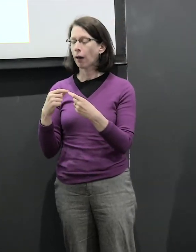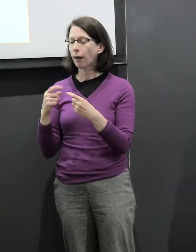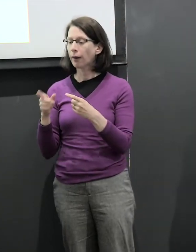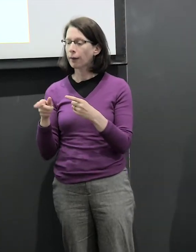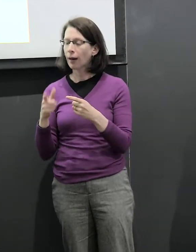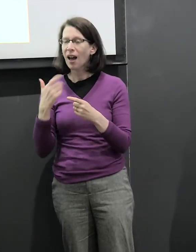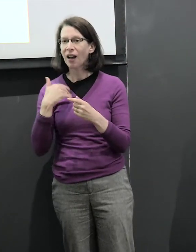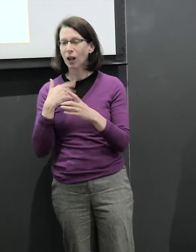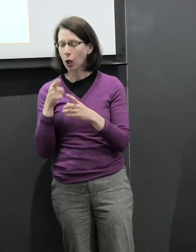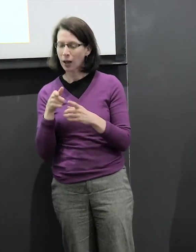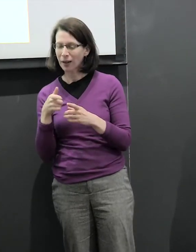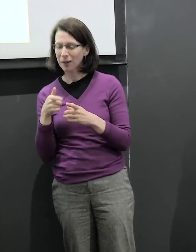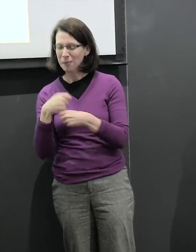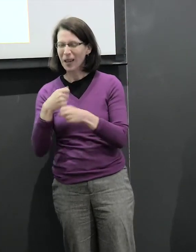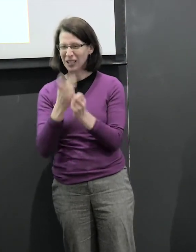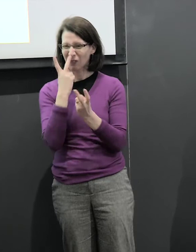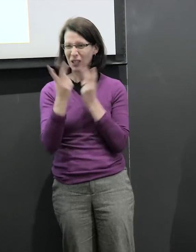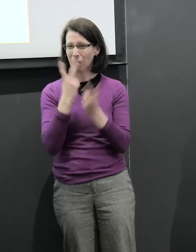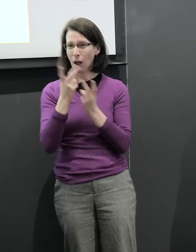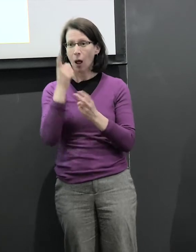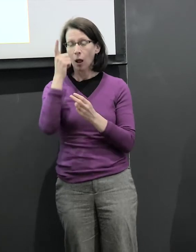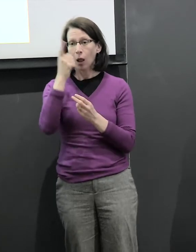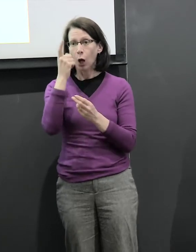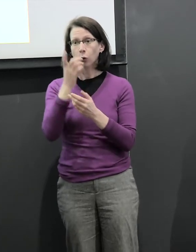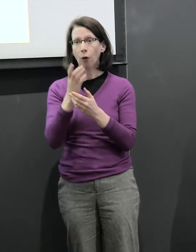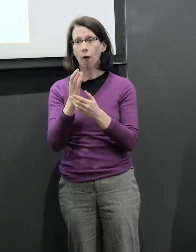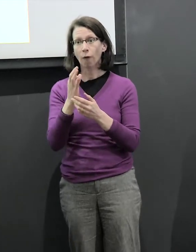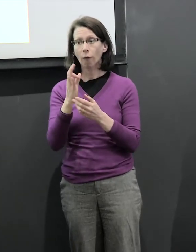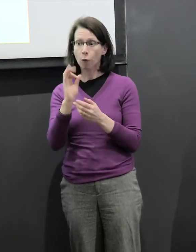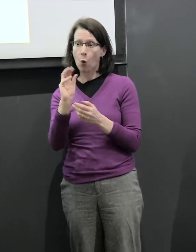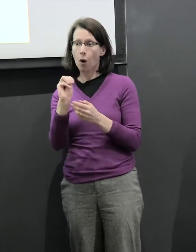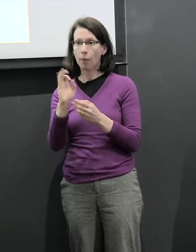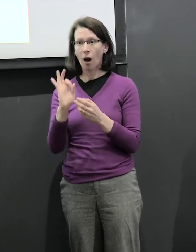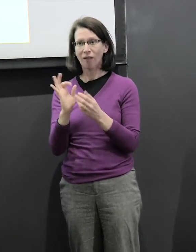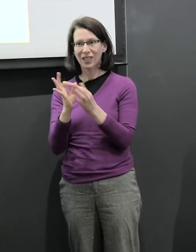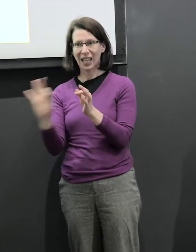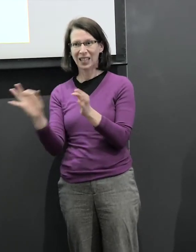of the logical form of senses that are covert in speech.